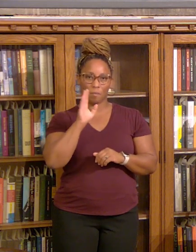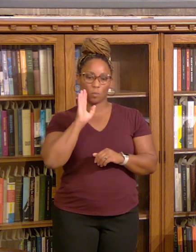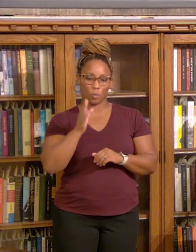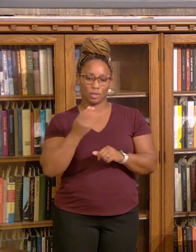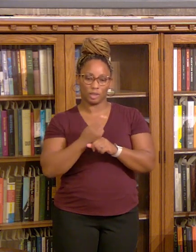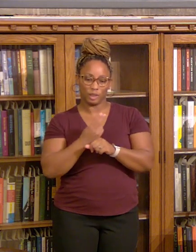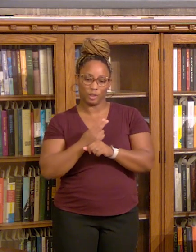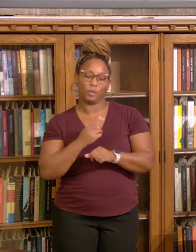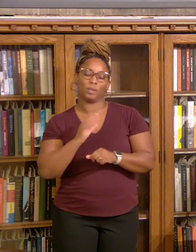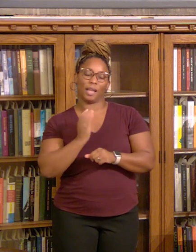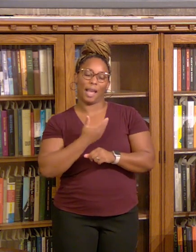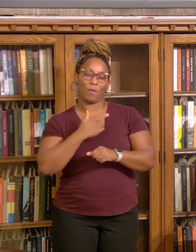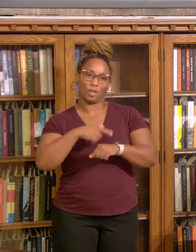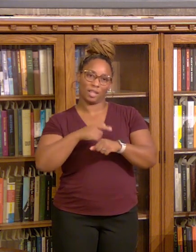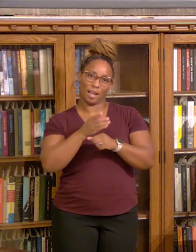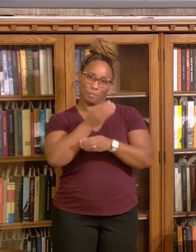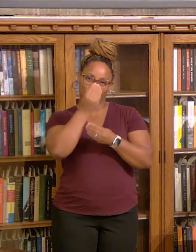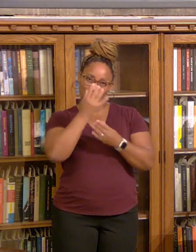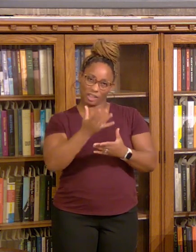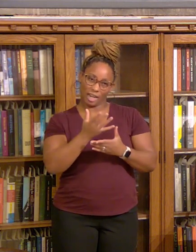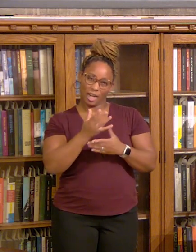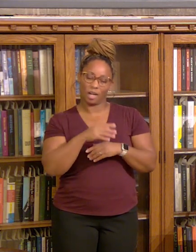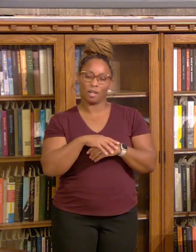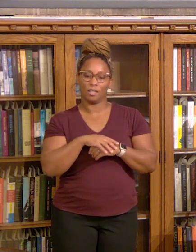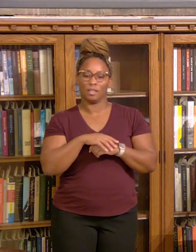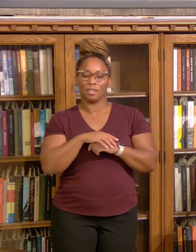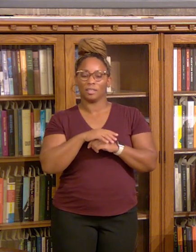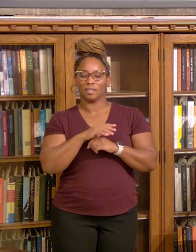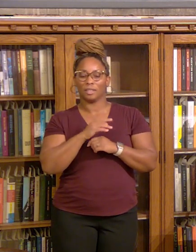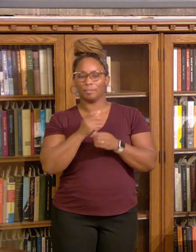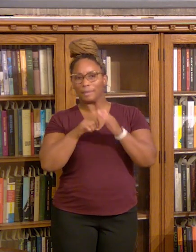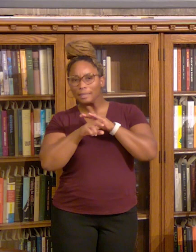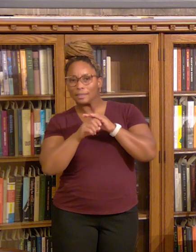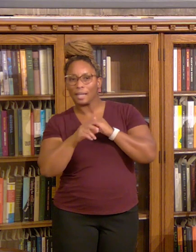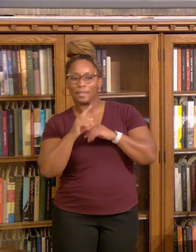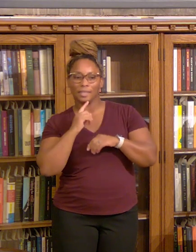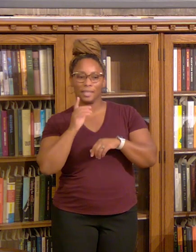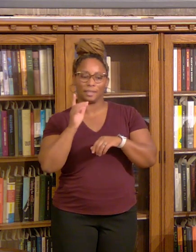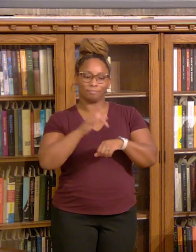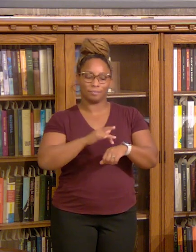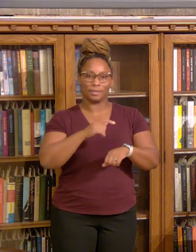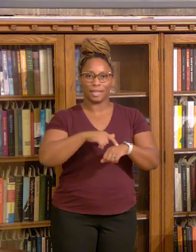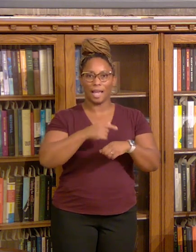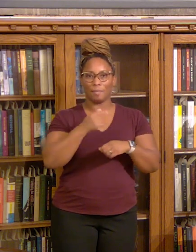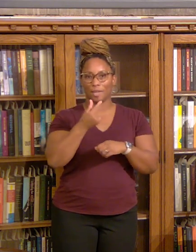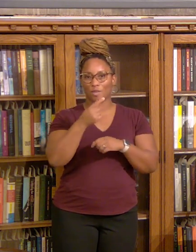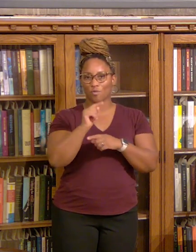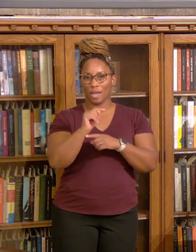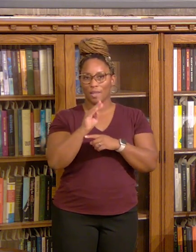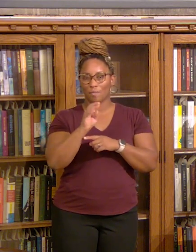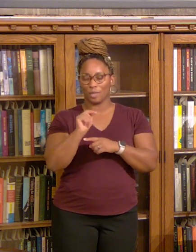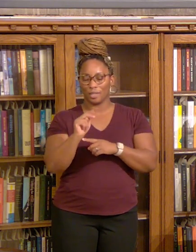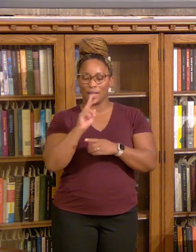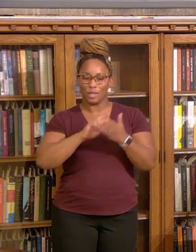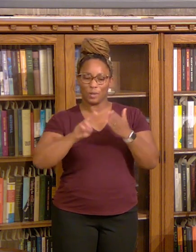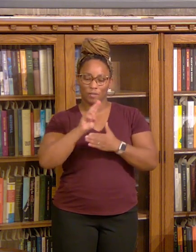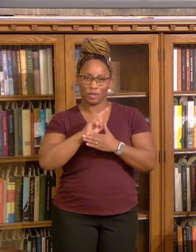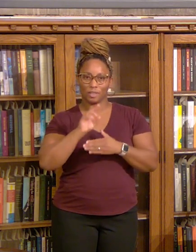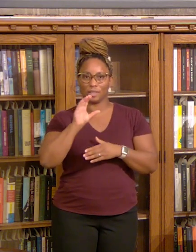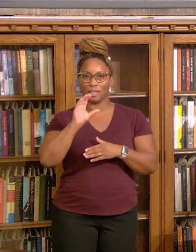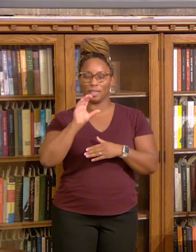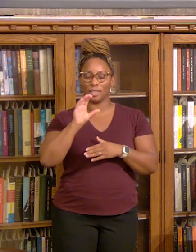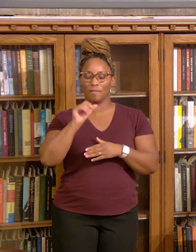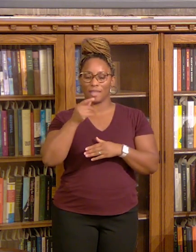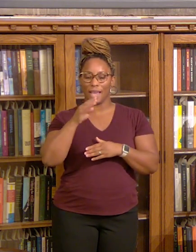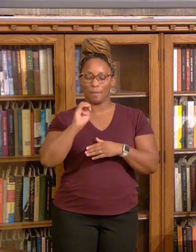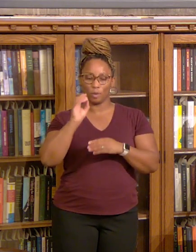time to share with you some insight from Dr Franklin's time in Great Britain as a visiting professor at the University of Cambridge um between